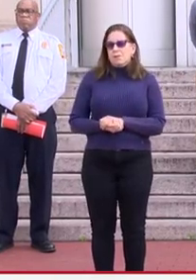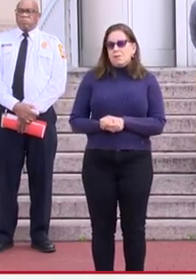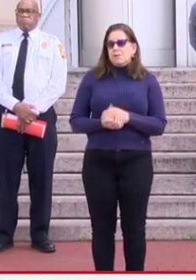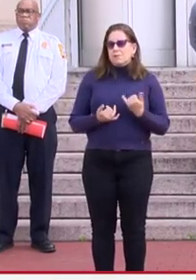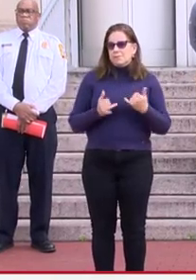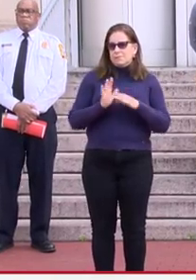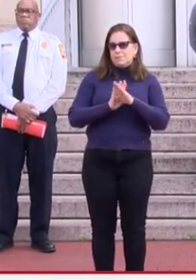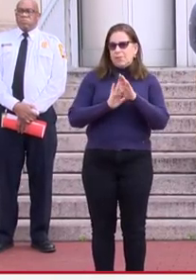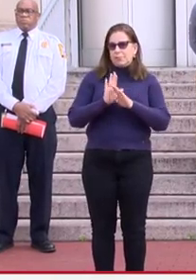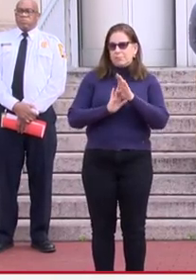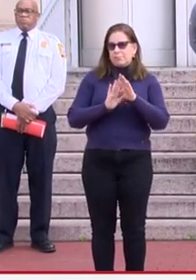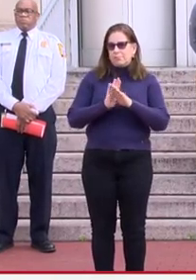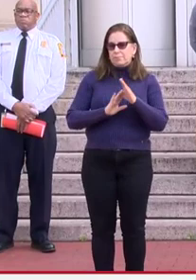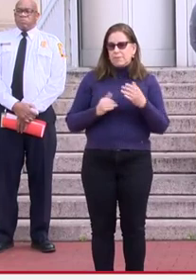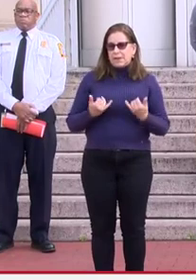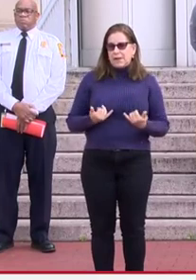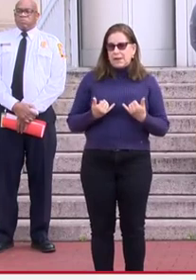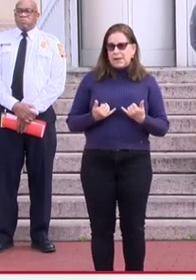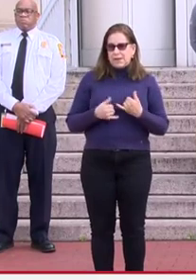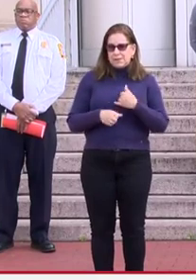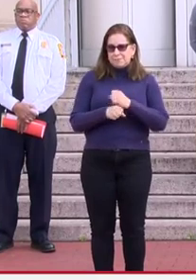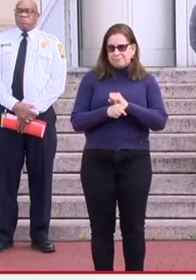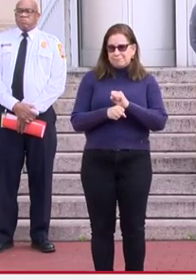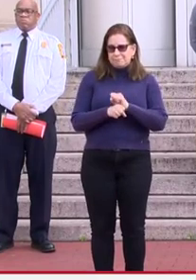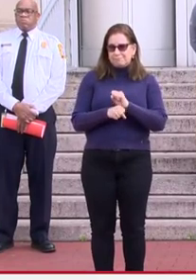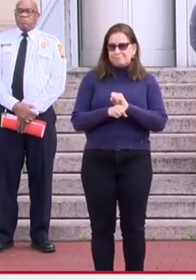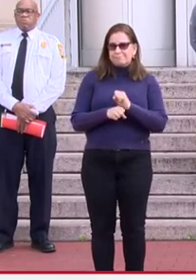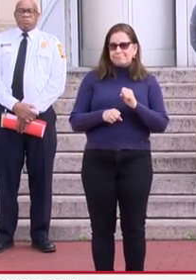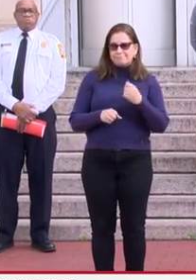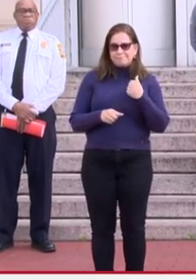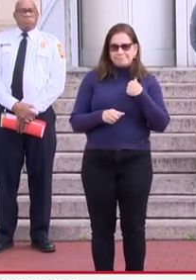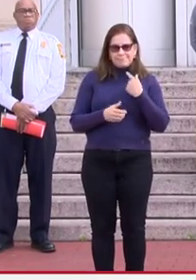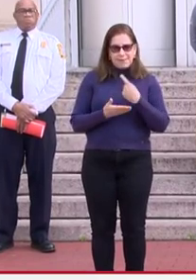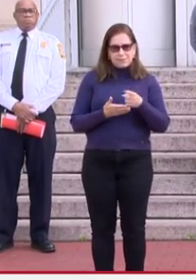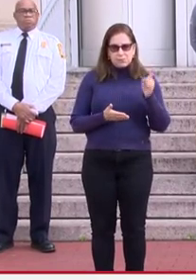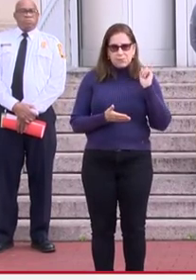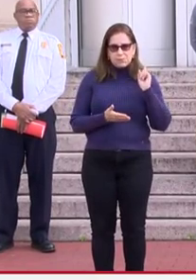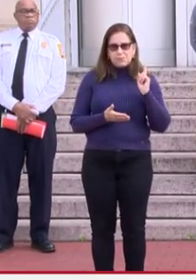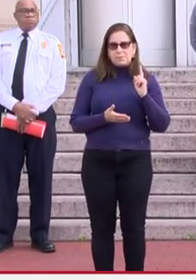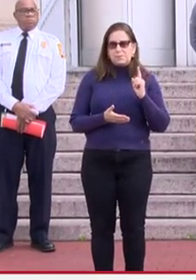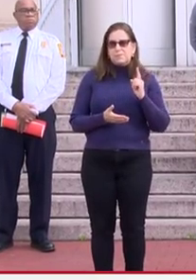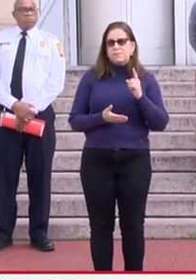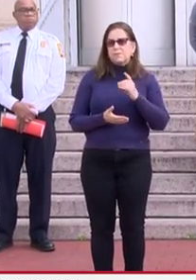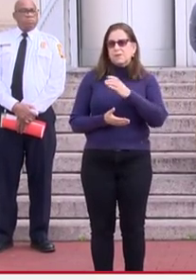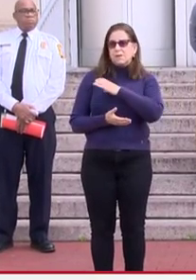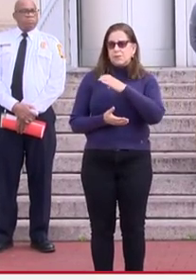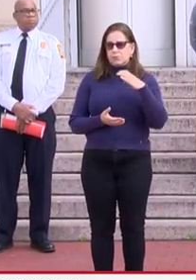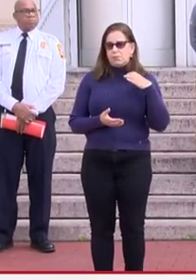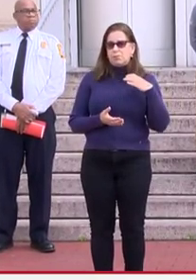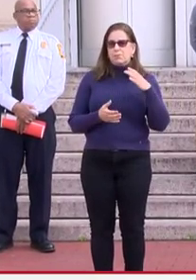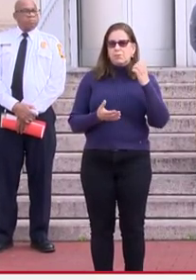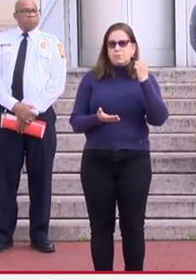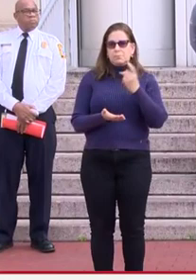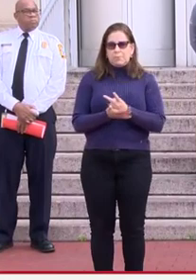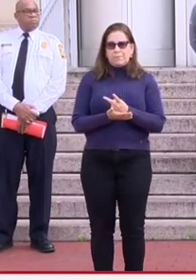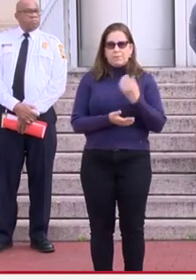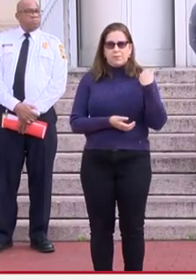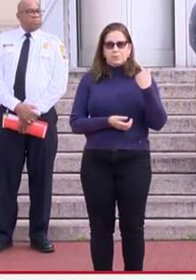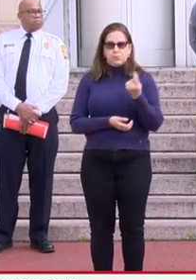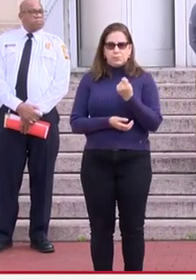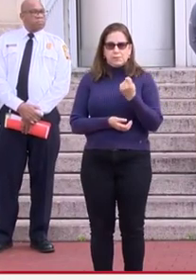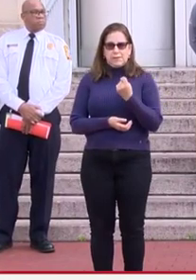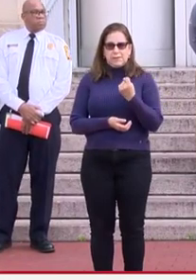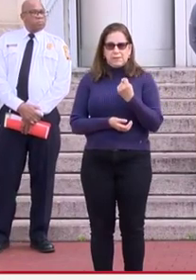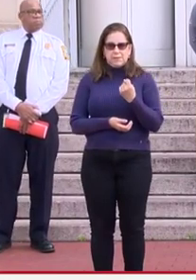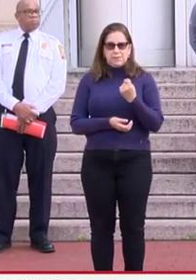been working on it since late last week. The council authorized it on Tuesday, and